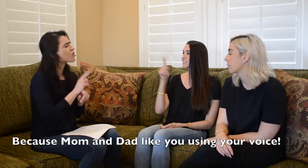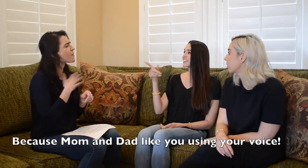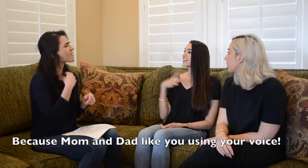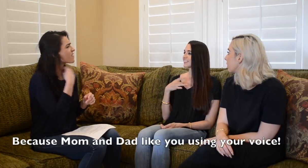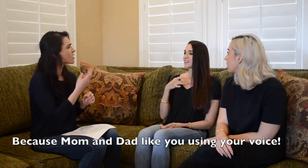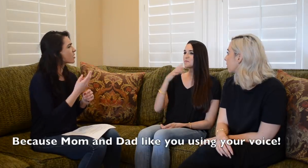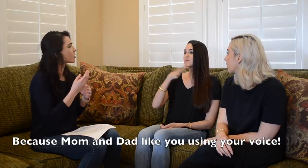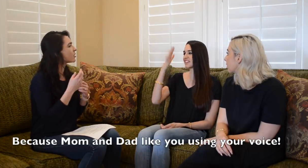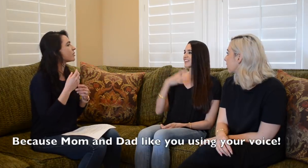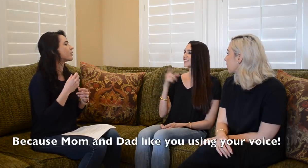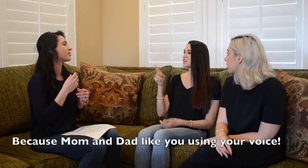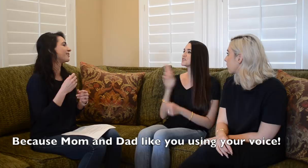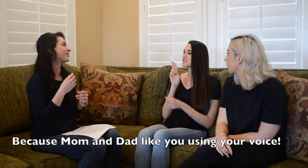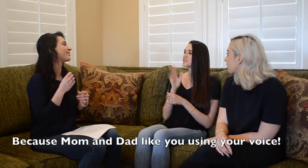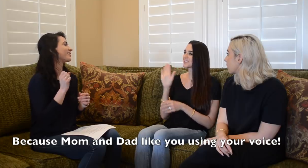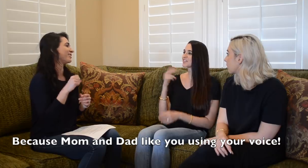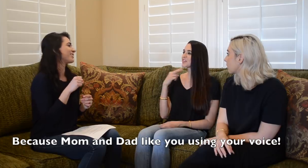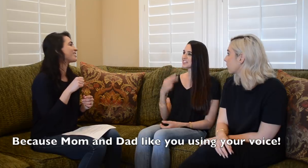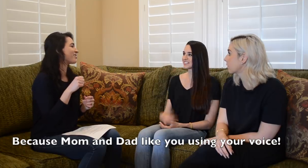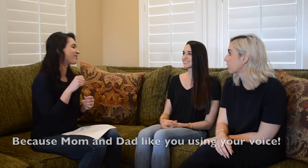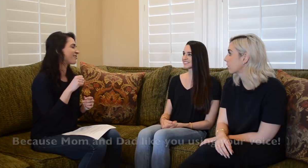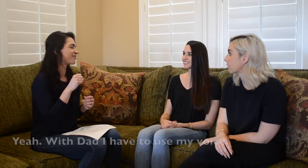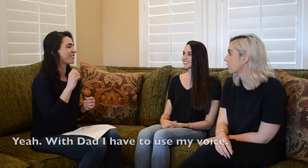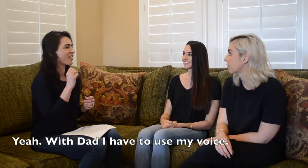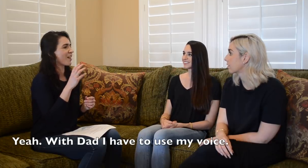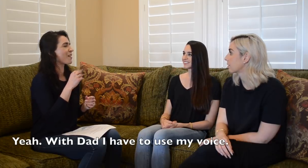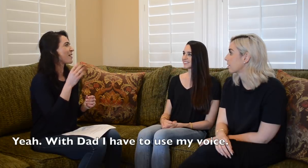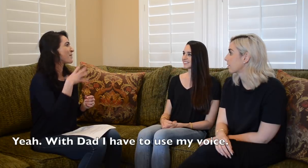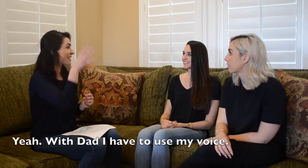Because they, mom and dad, like you using your voice.